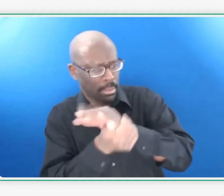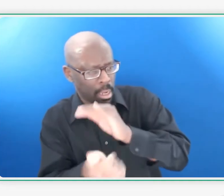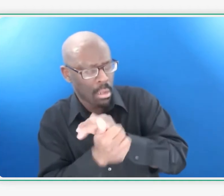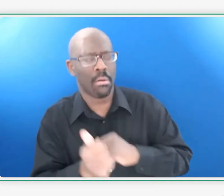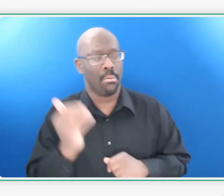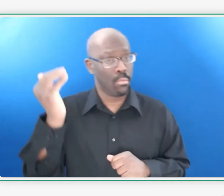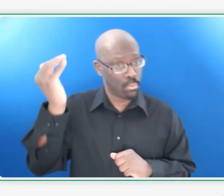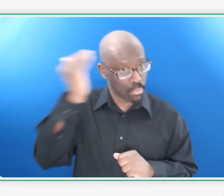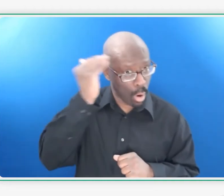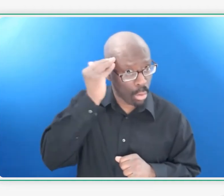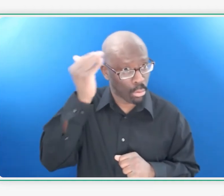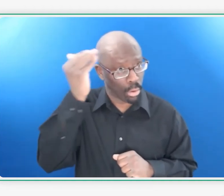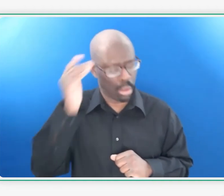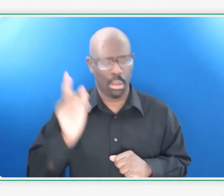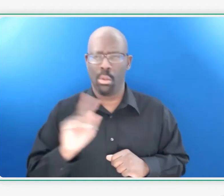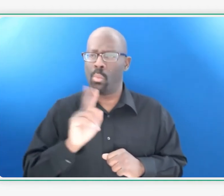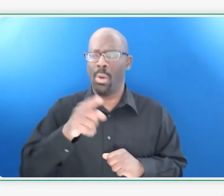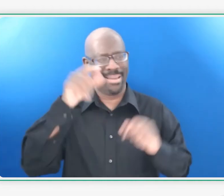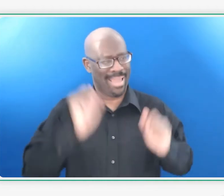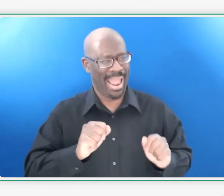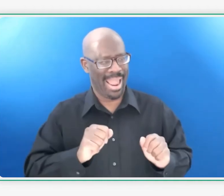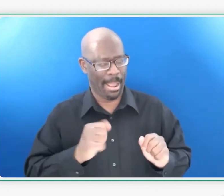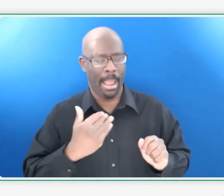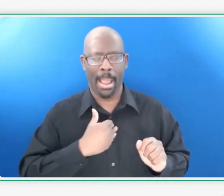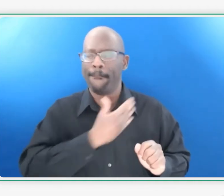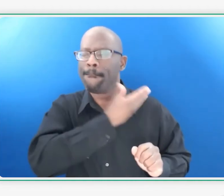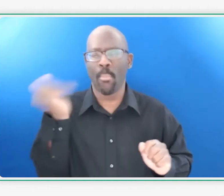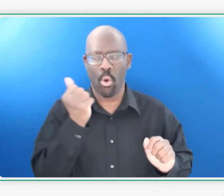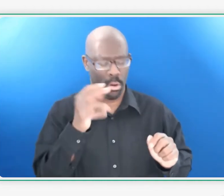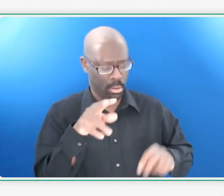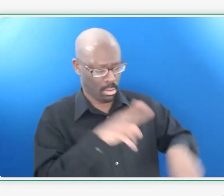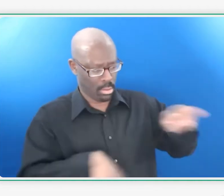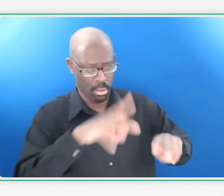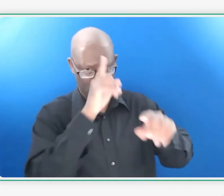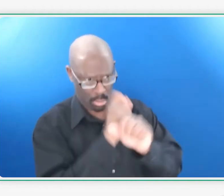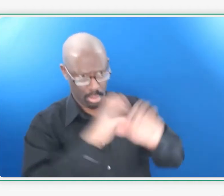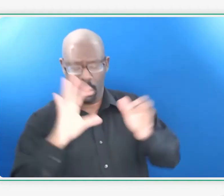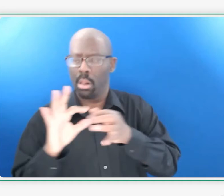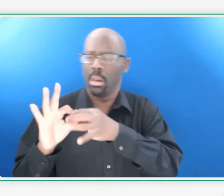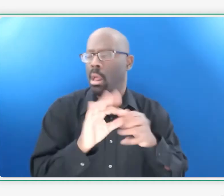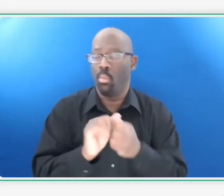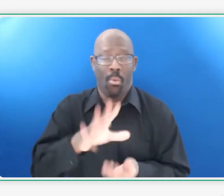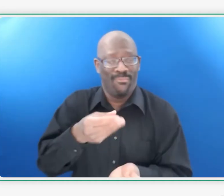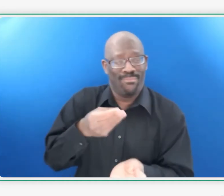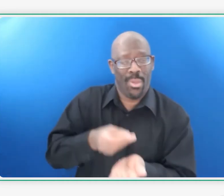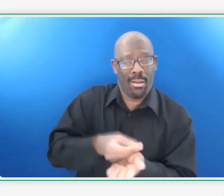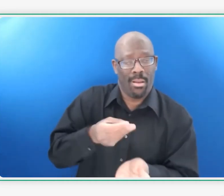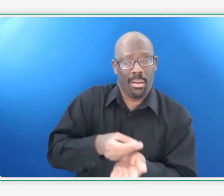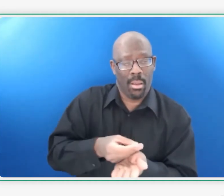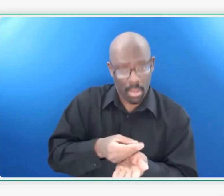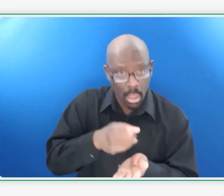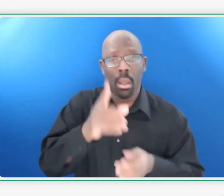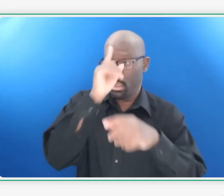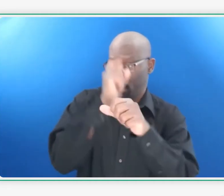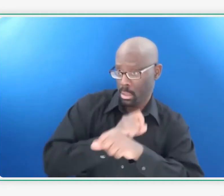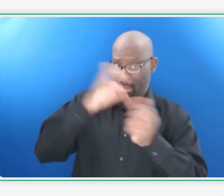But before we can answer that question, we have to define financial literacy, which is possessing the knowledge and skills where you can